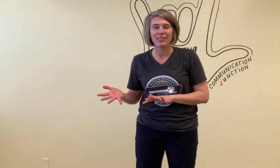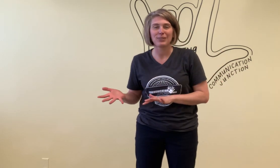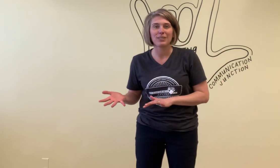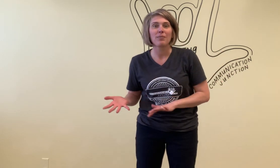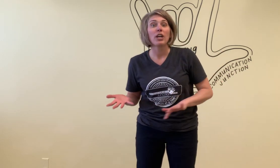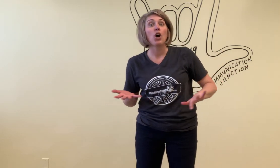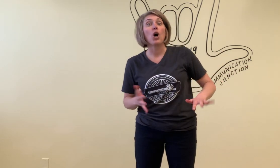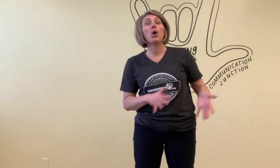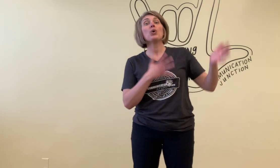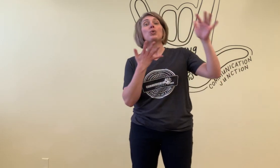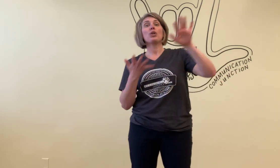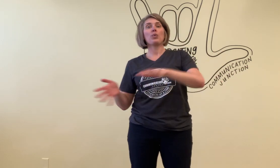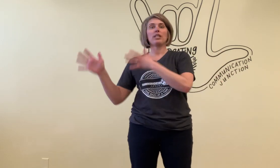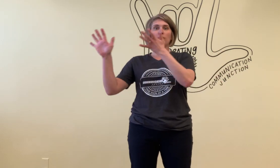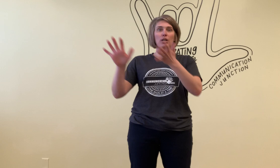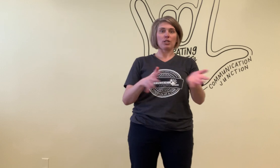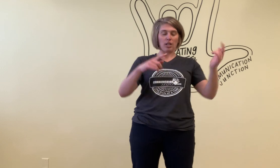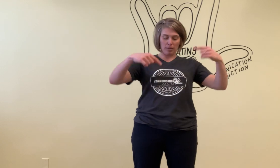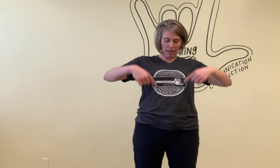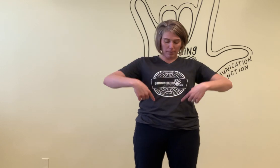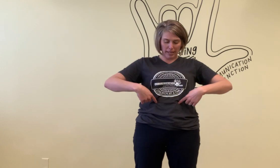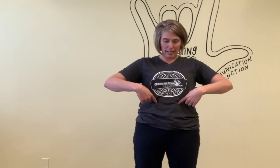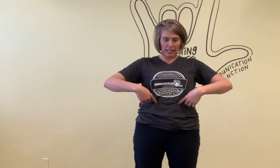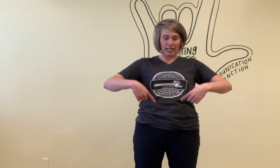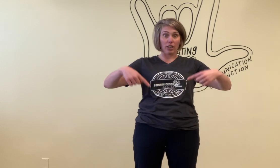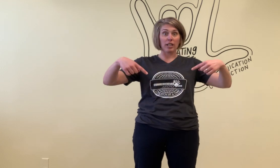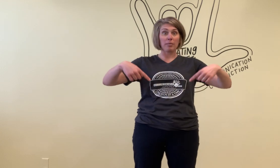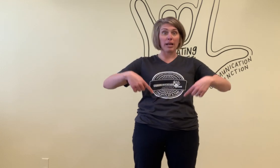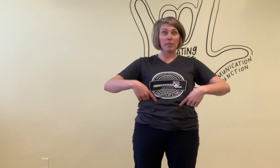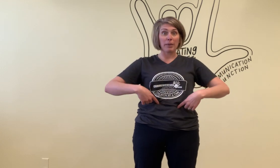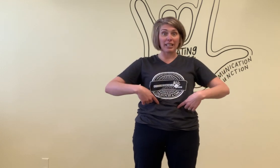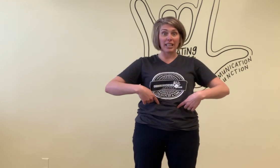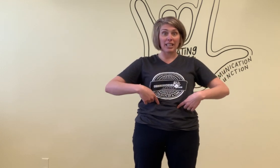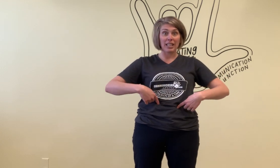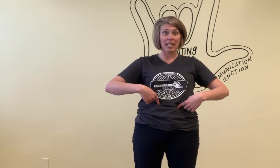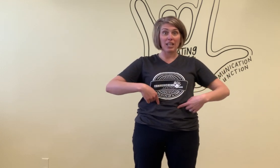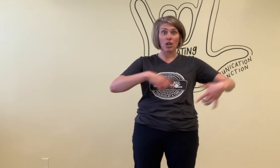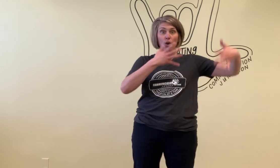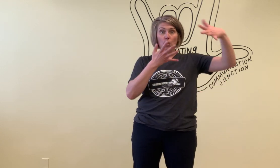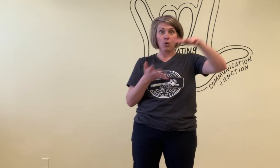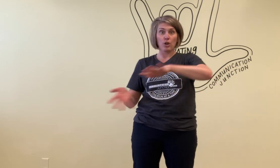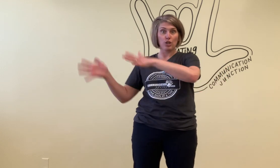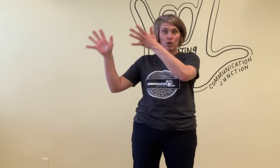sound. Oh, the wind blows on my belly,